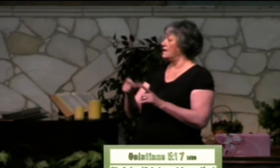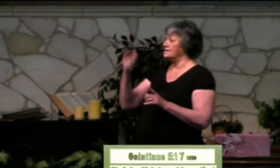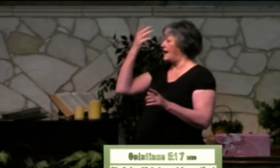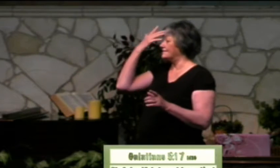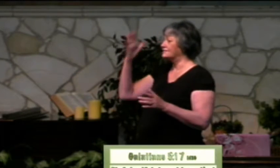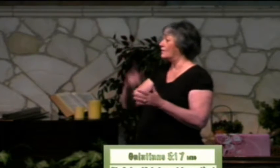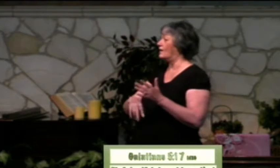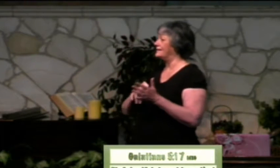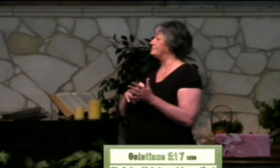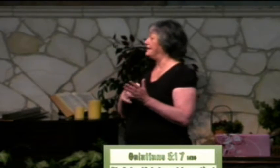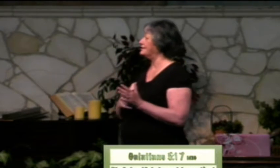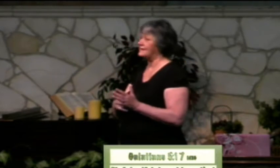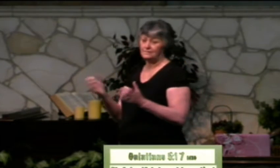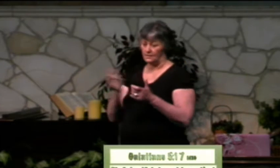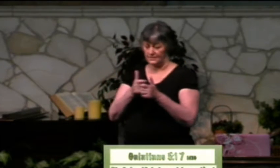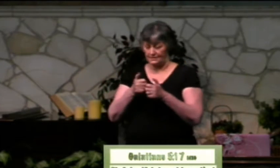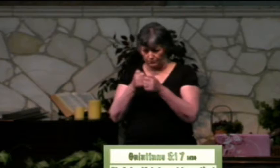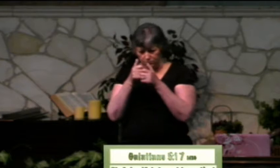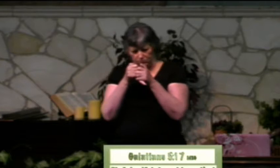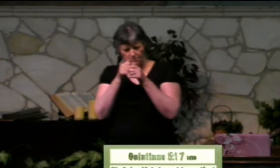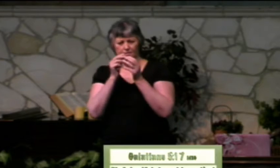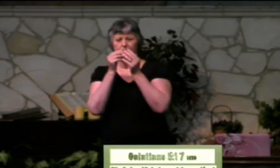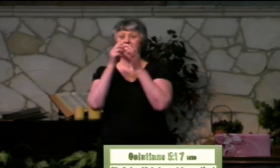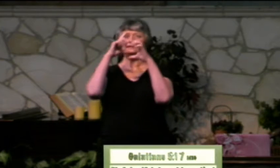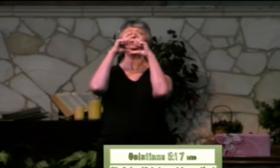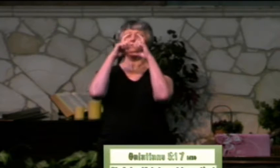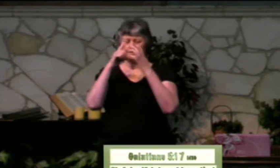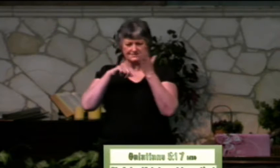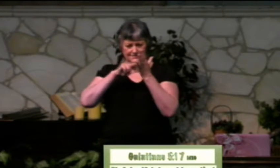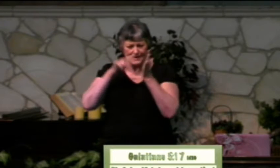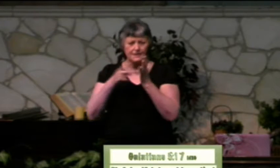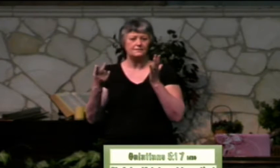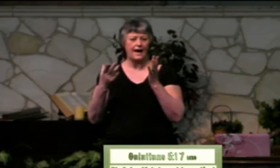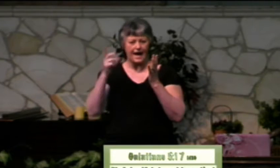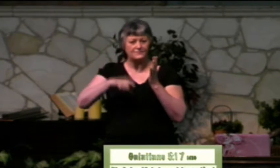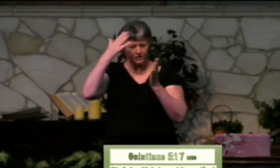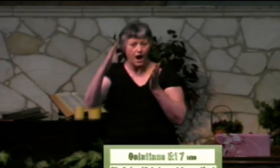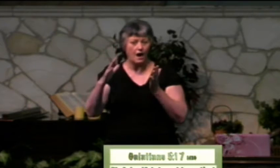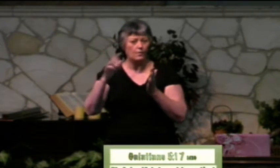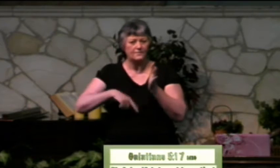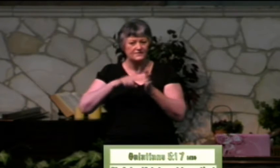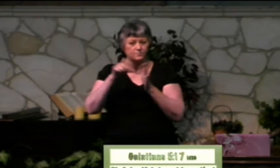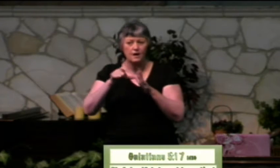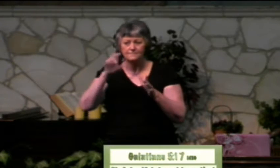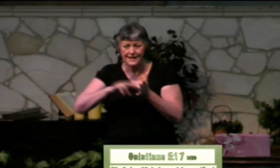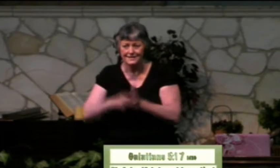and I don't know what it means, I go like, let me see. What does this mean? I have to know what this word means.